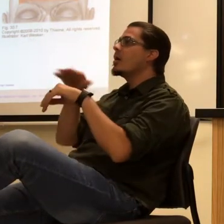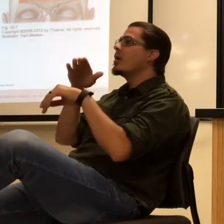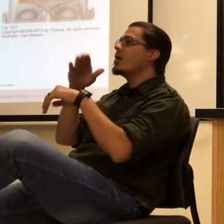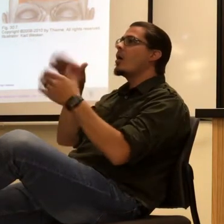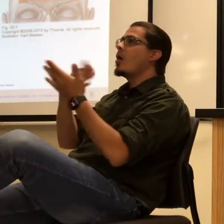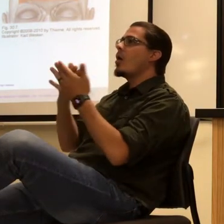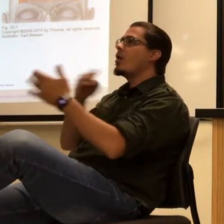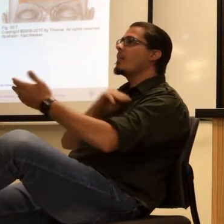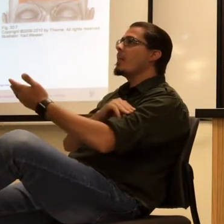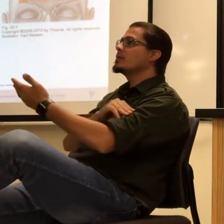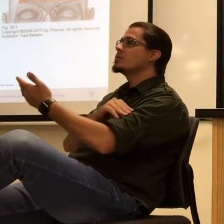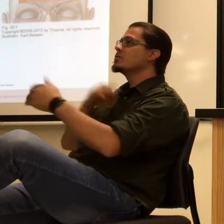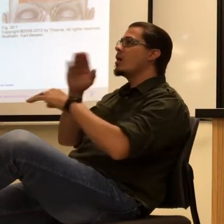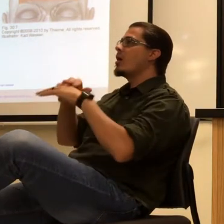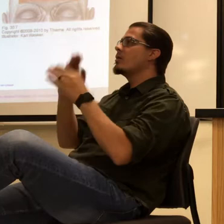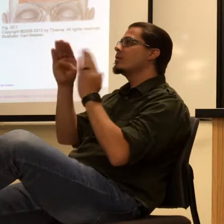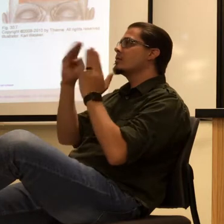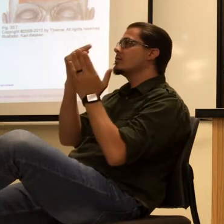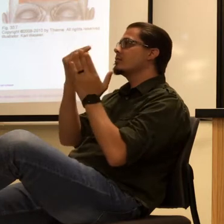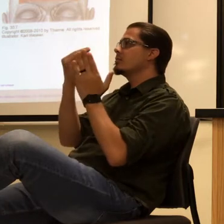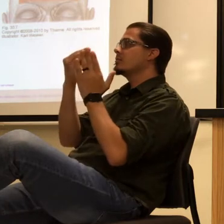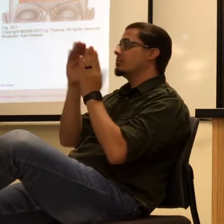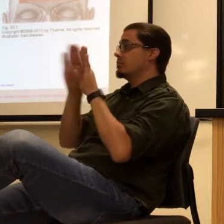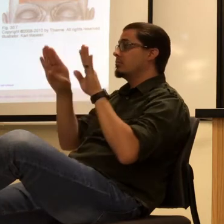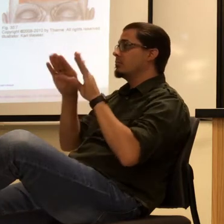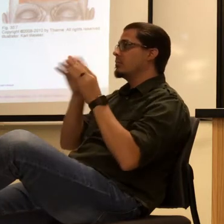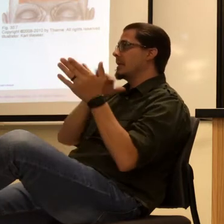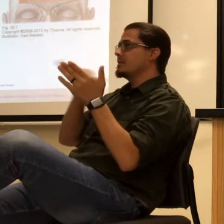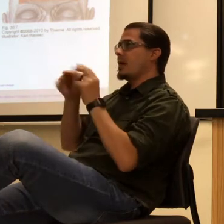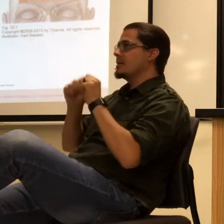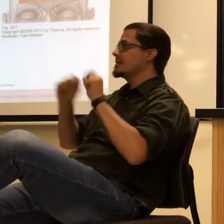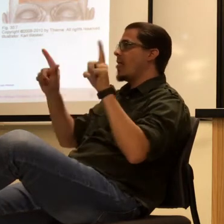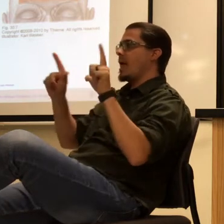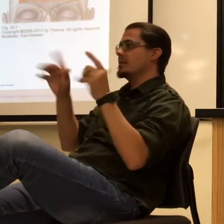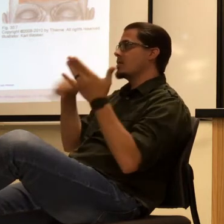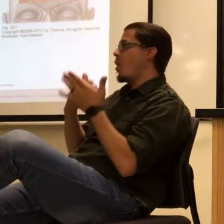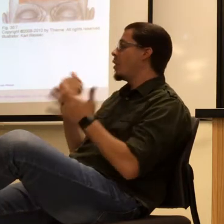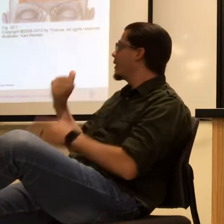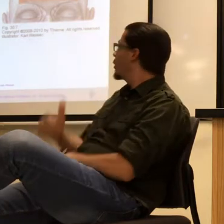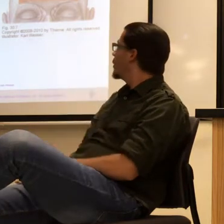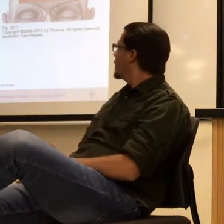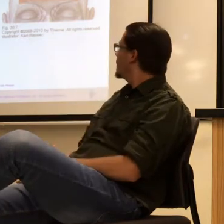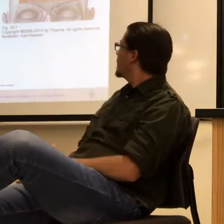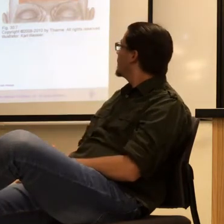are responsible for them. I'm just going to say study the slides. It's all here.